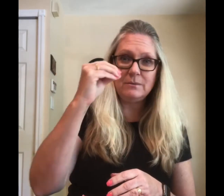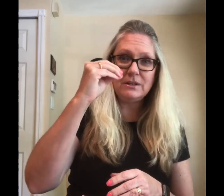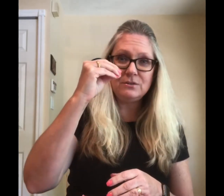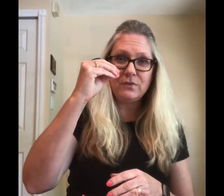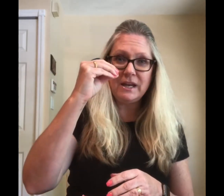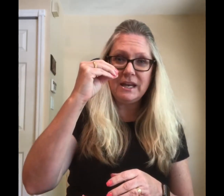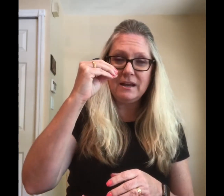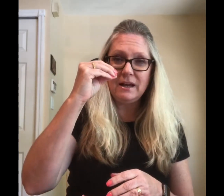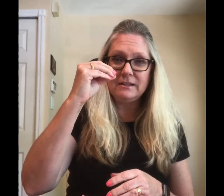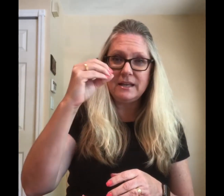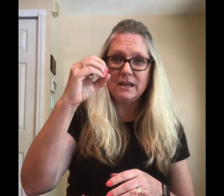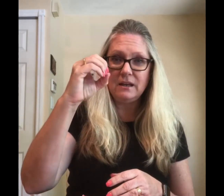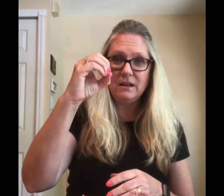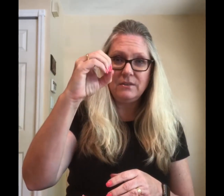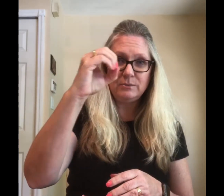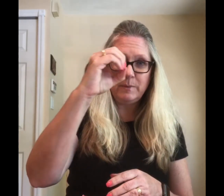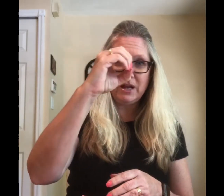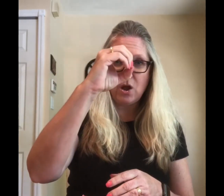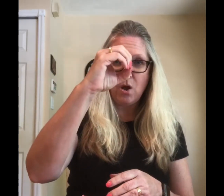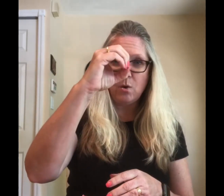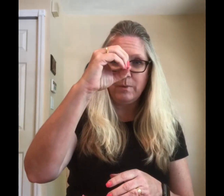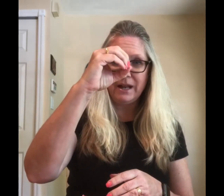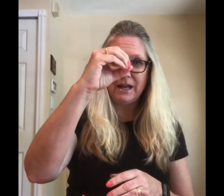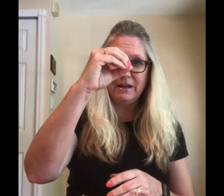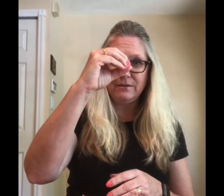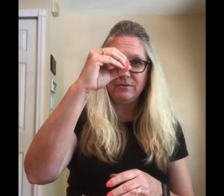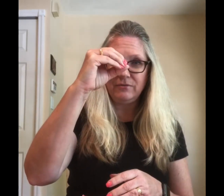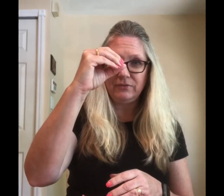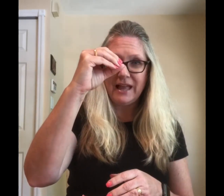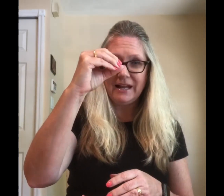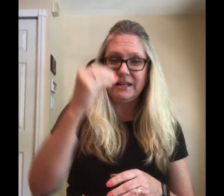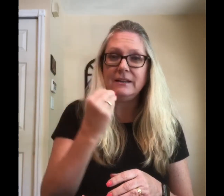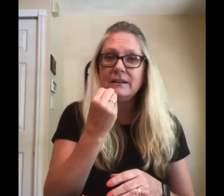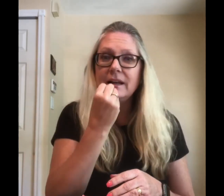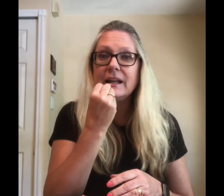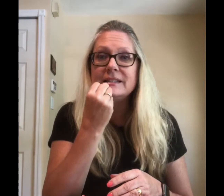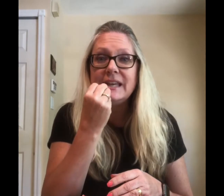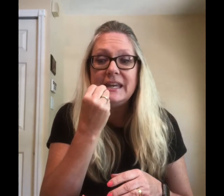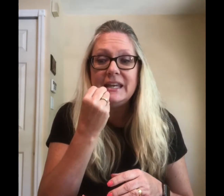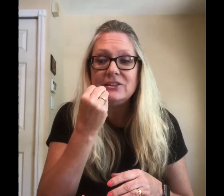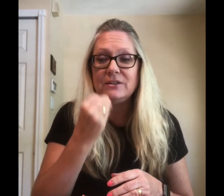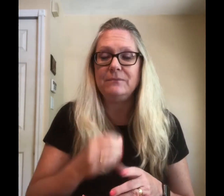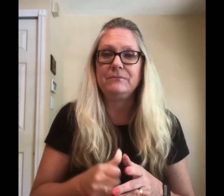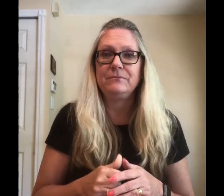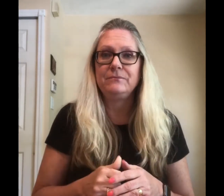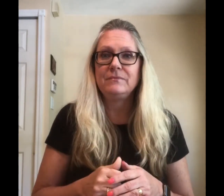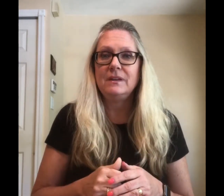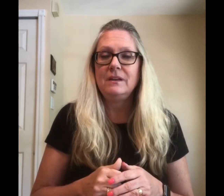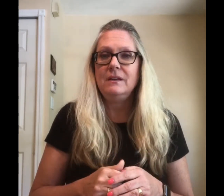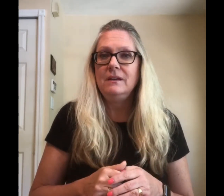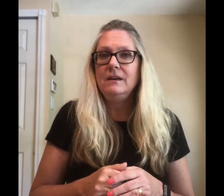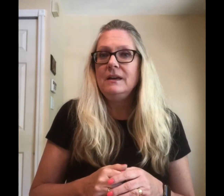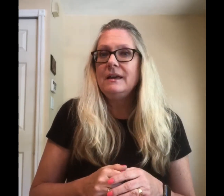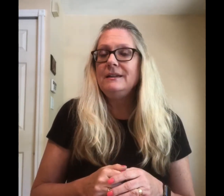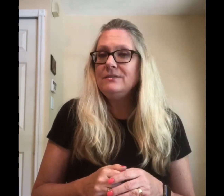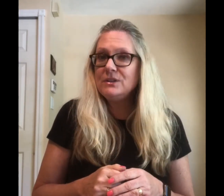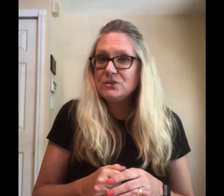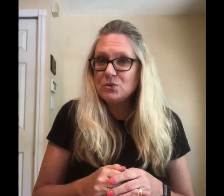do for eat? I take, this would be an O, but I kind of flatten it and I say eat. And in this